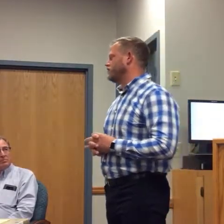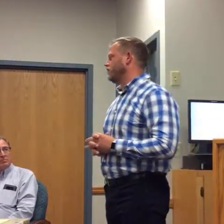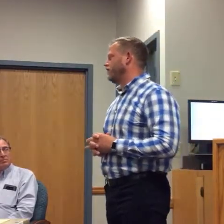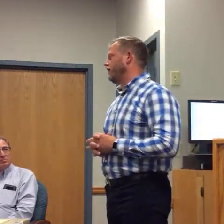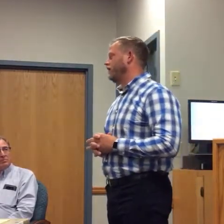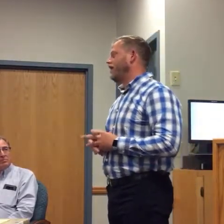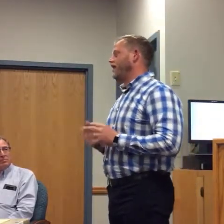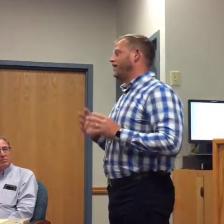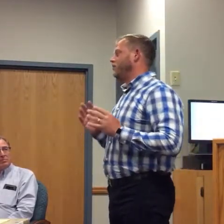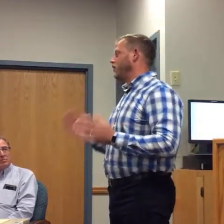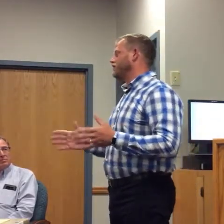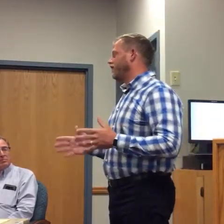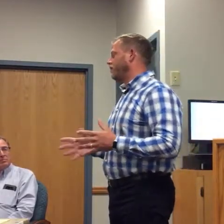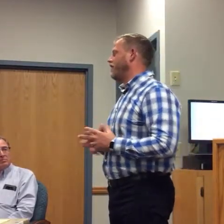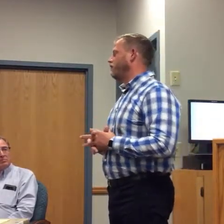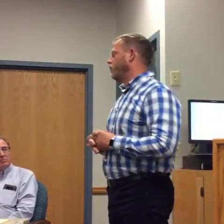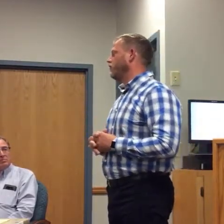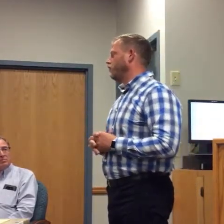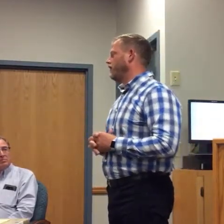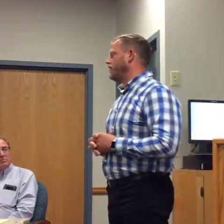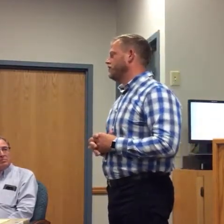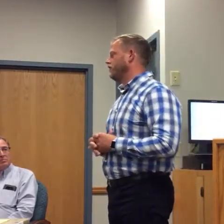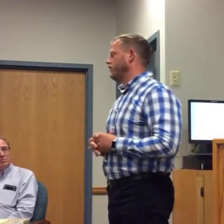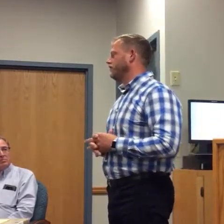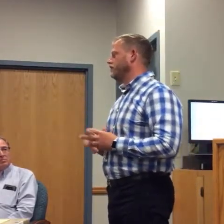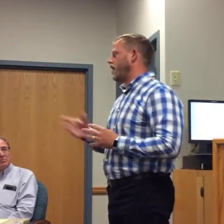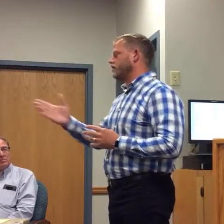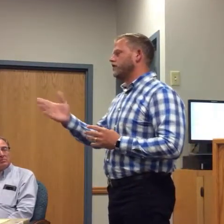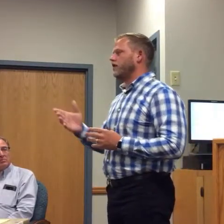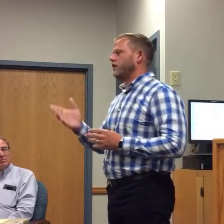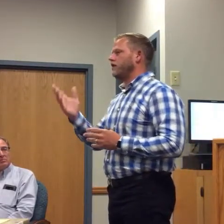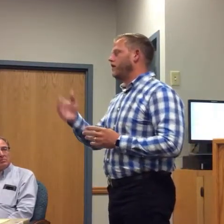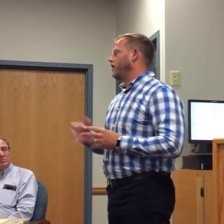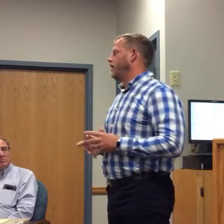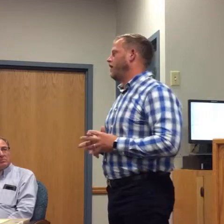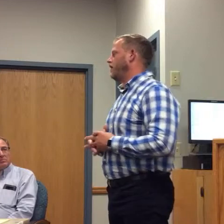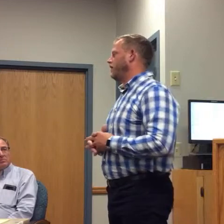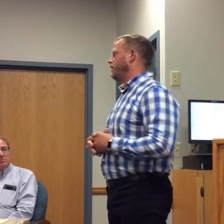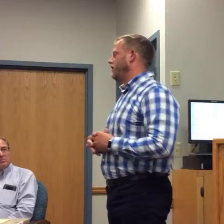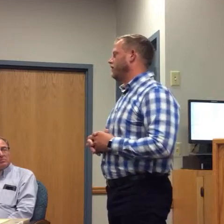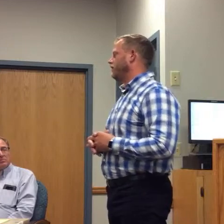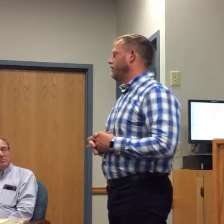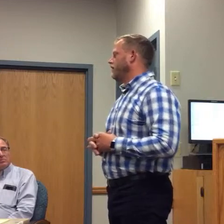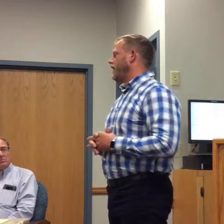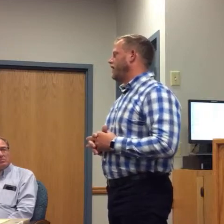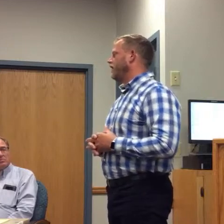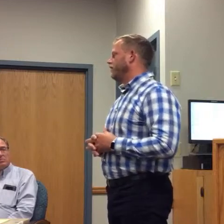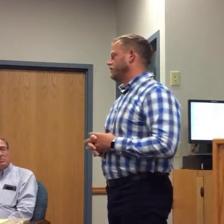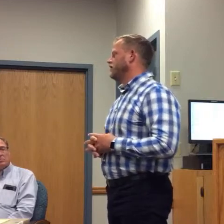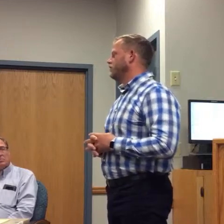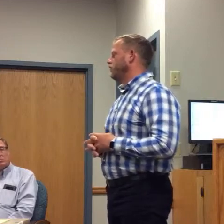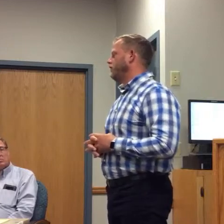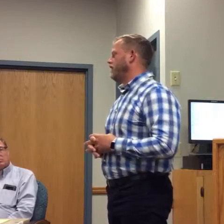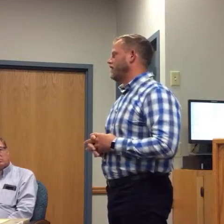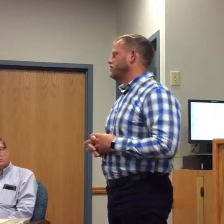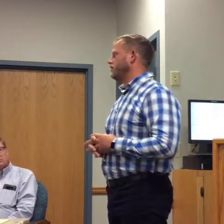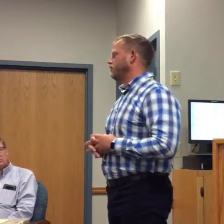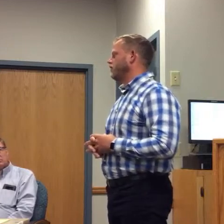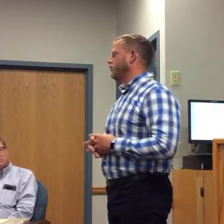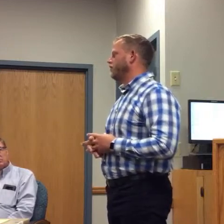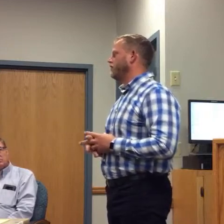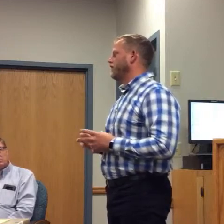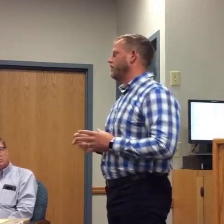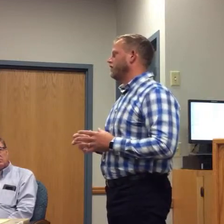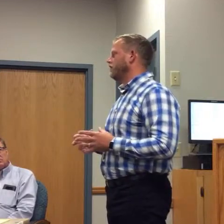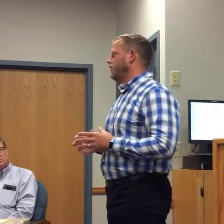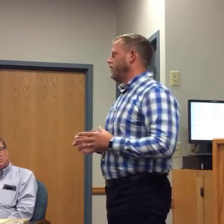of national event, and most of them have more than one national event. So Dr. Carlin and Heath had a conversation with me last year, and we're